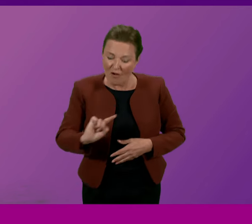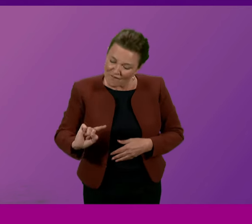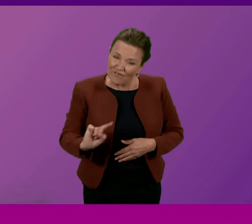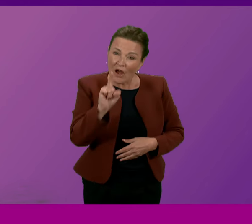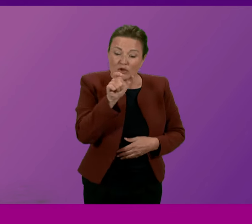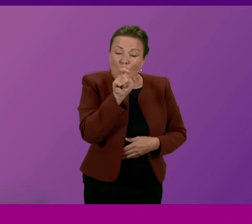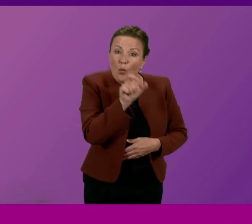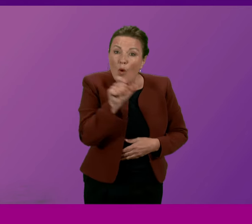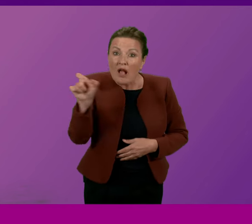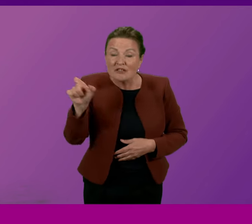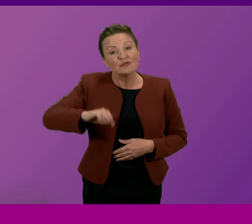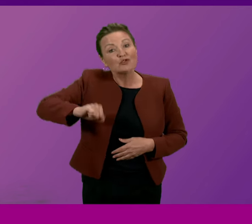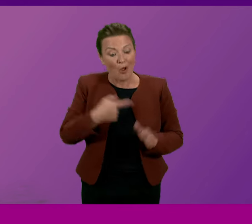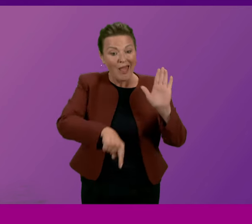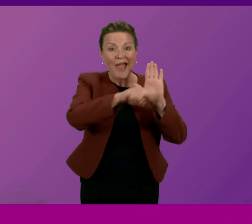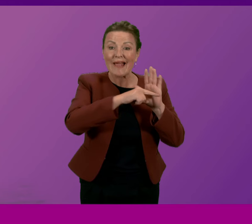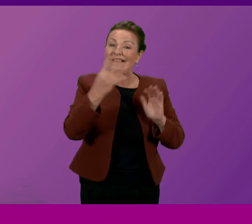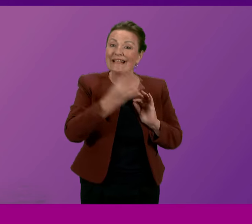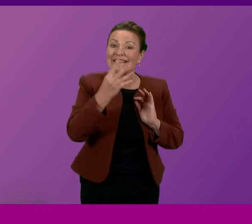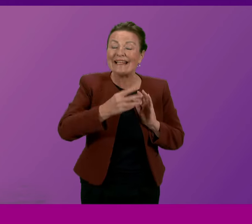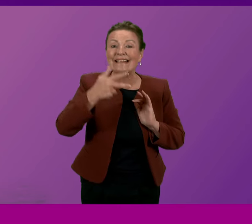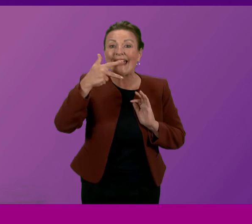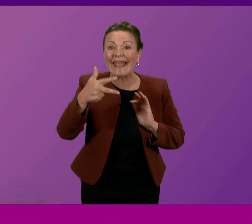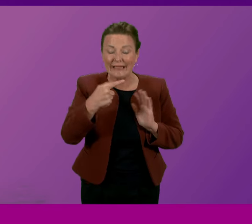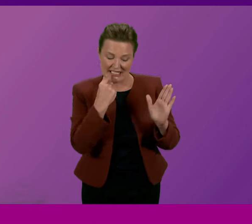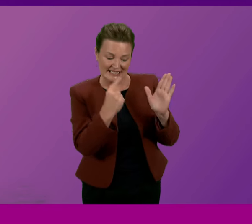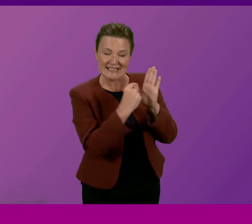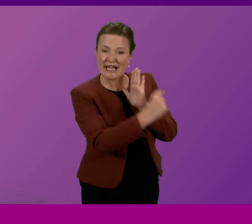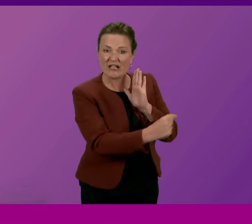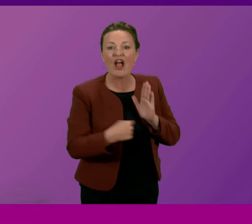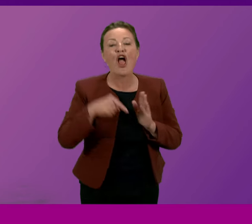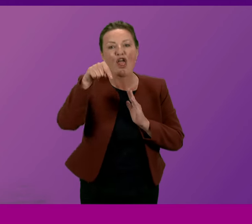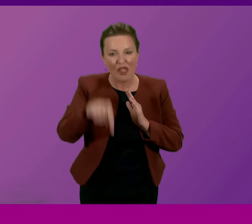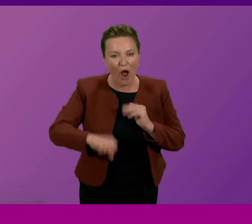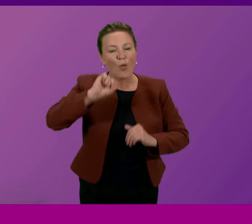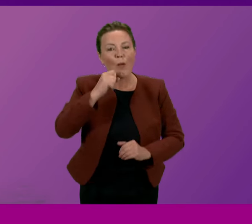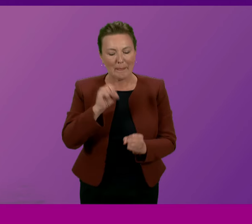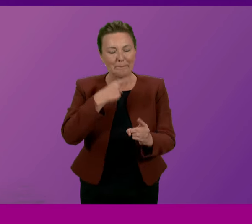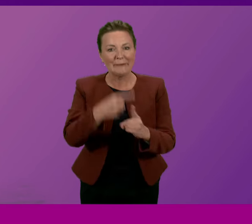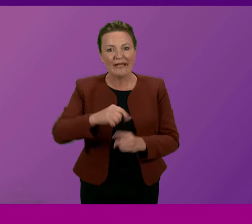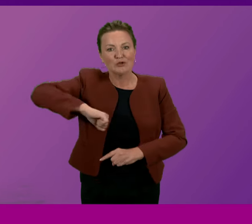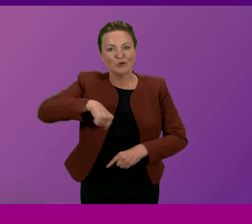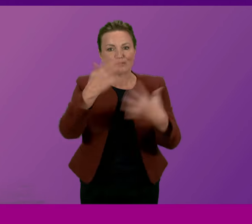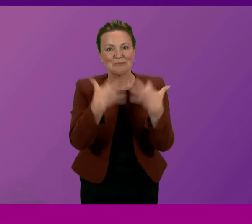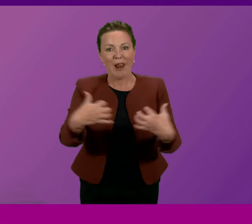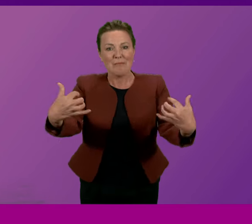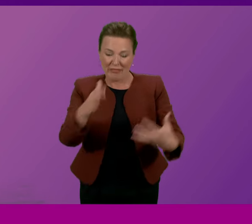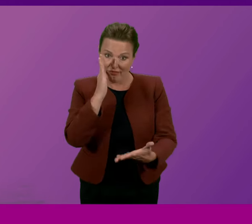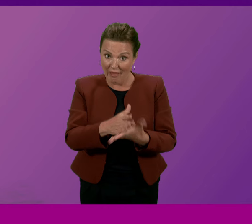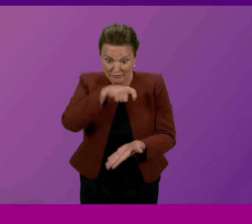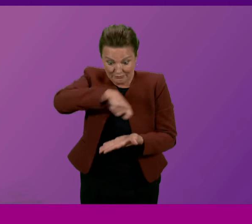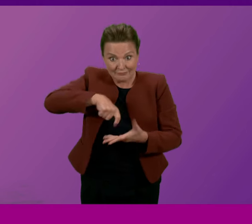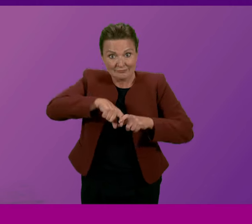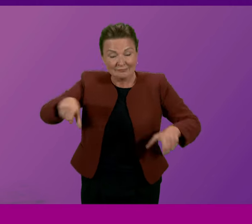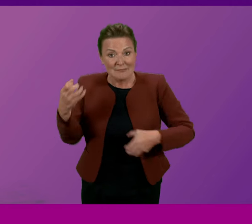Act 1998. "There shall be a Scottish Parliament." For the past 25 years,